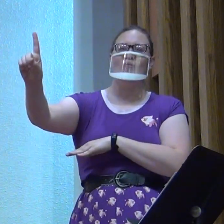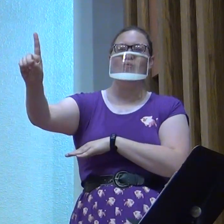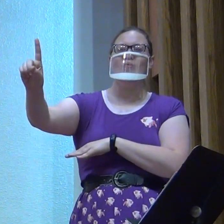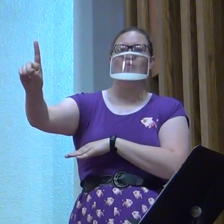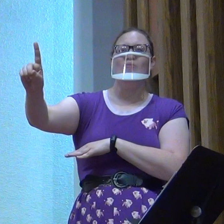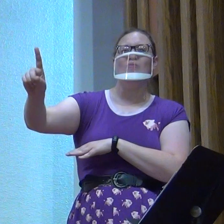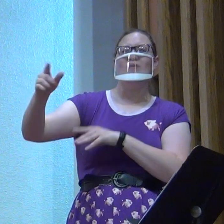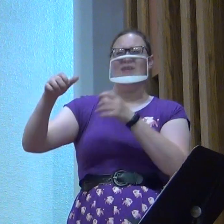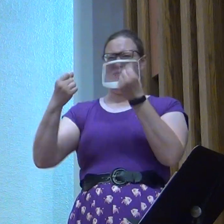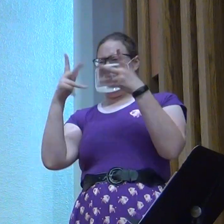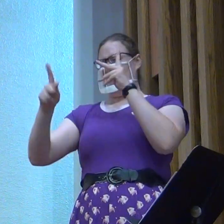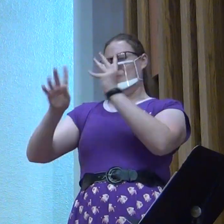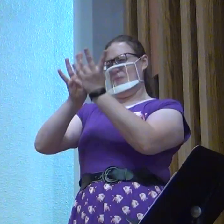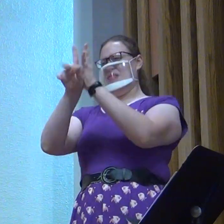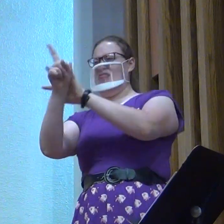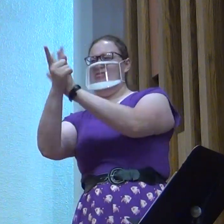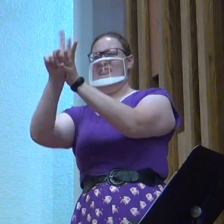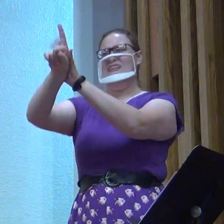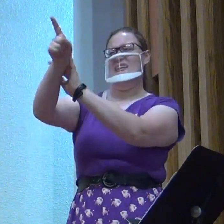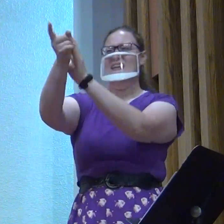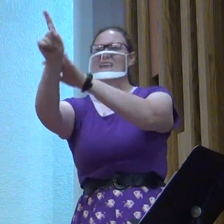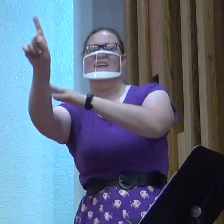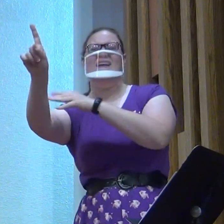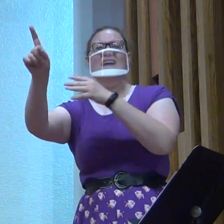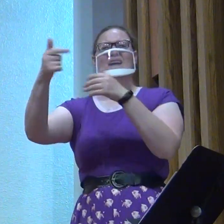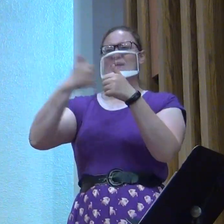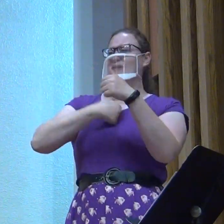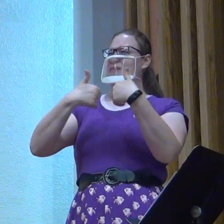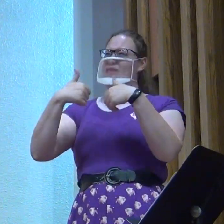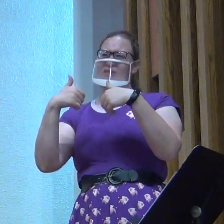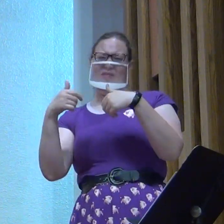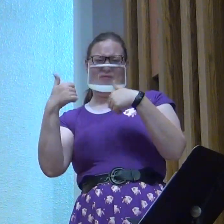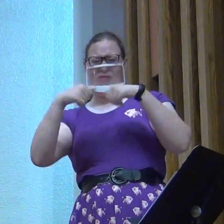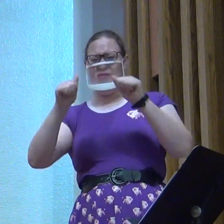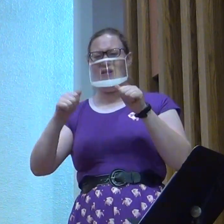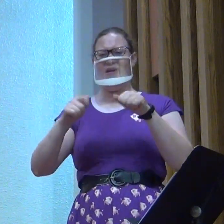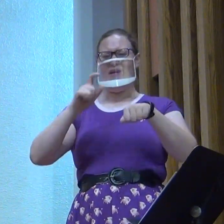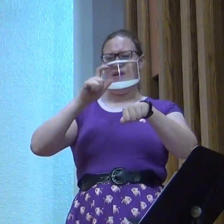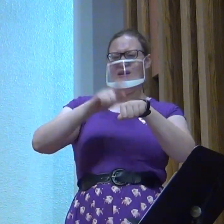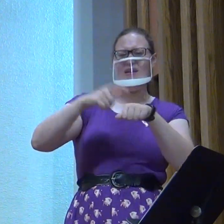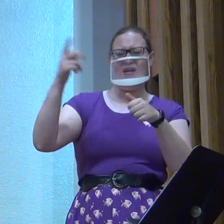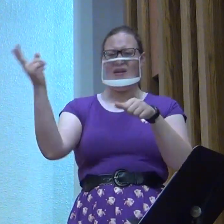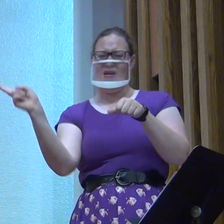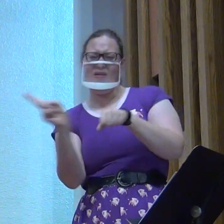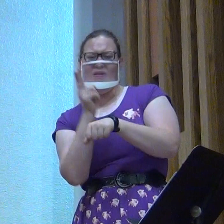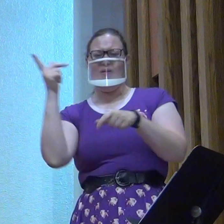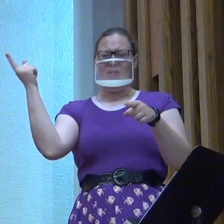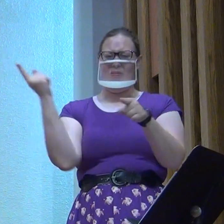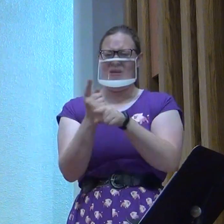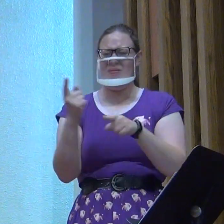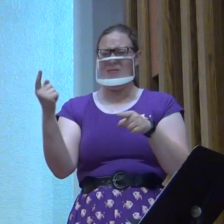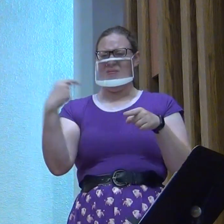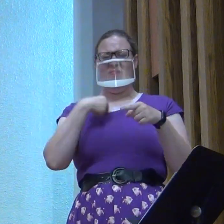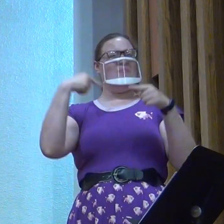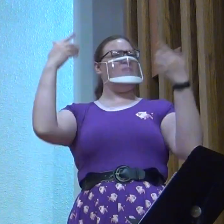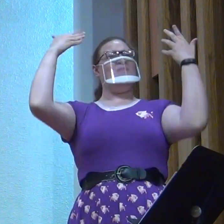being pushed and shoved by people, trying to beat the clock. Oh no, I just don't know.